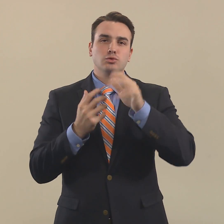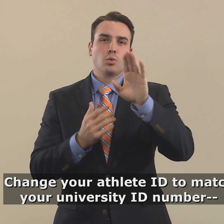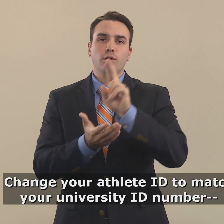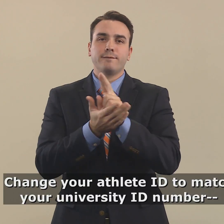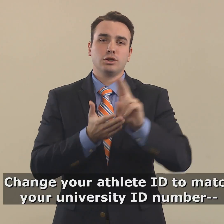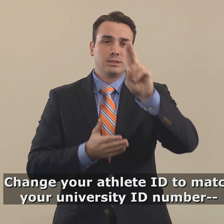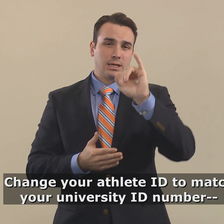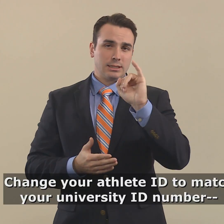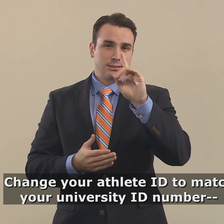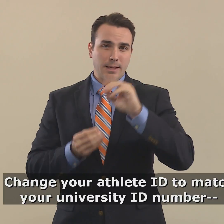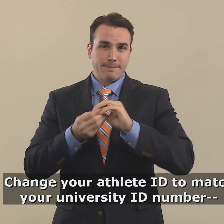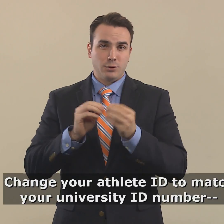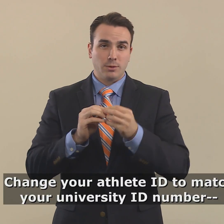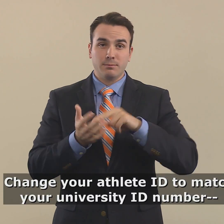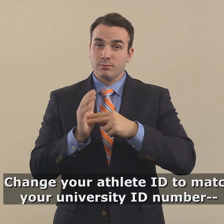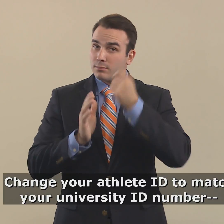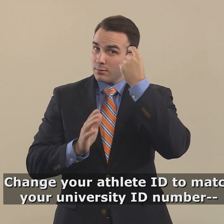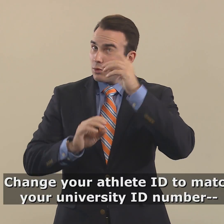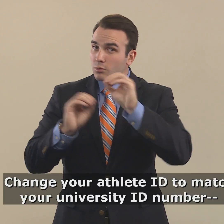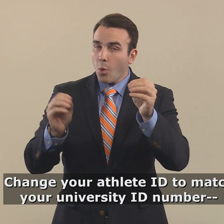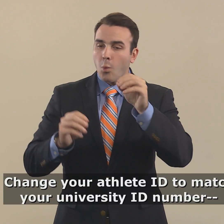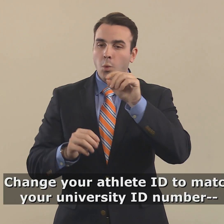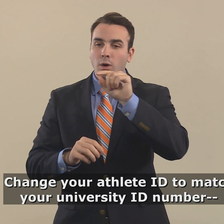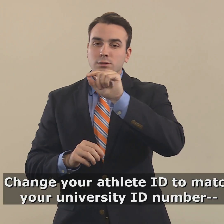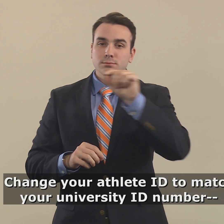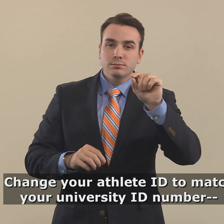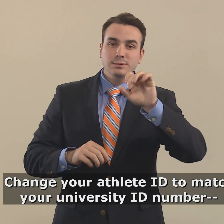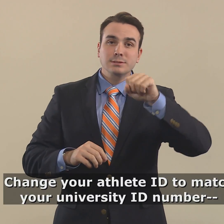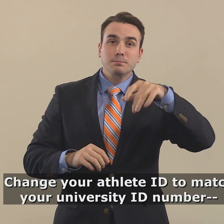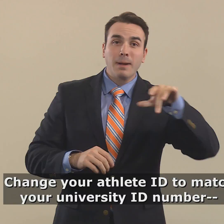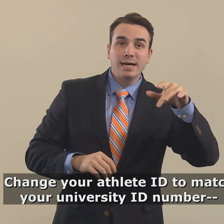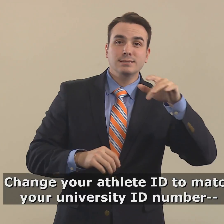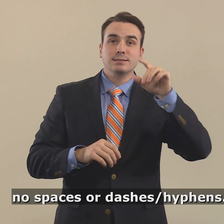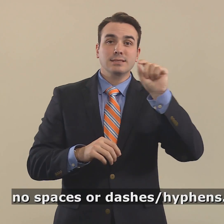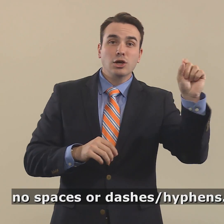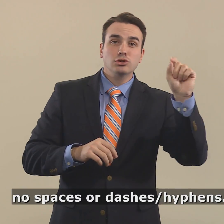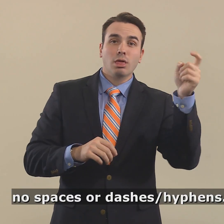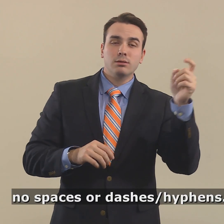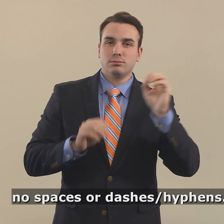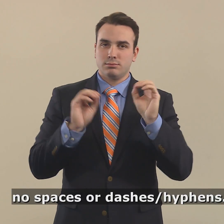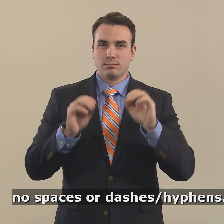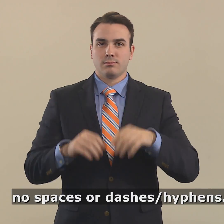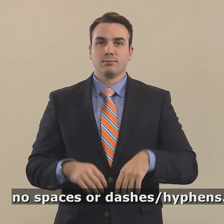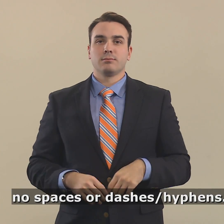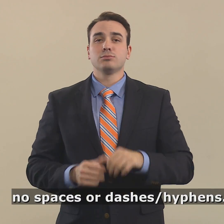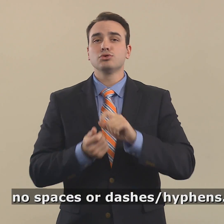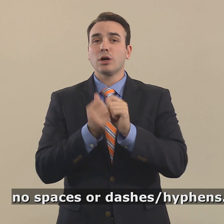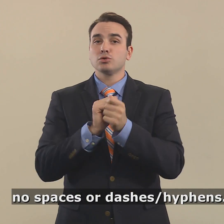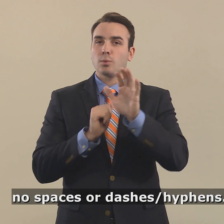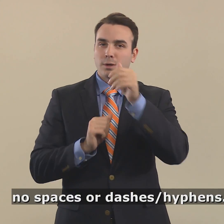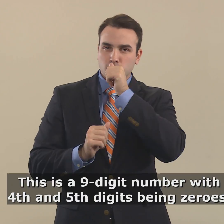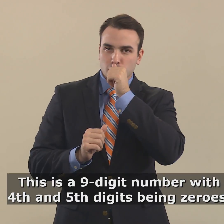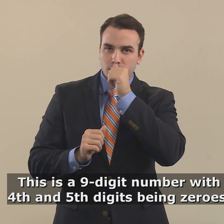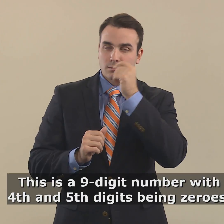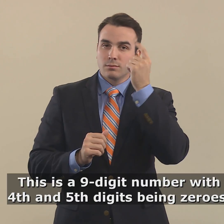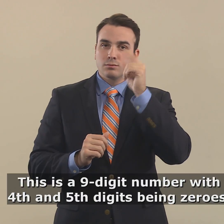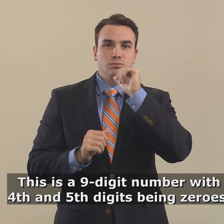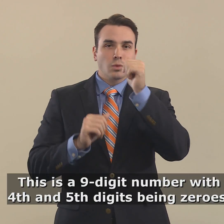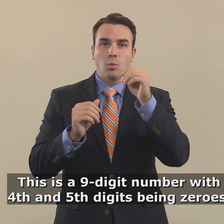Change your athlete ID to match your university ID number. No spaces or dashes, hyphens. This is a 9-digit number